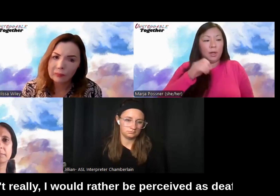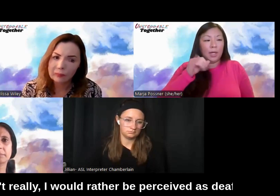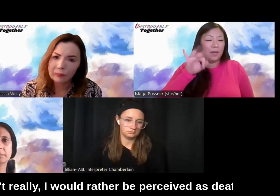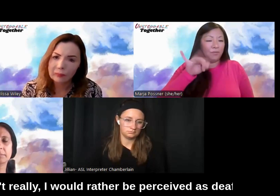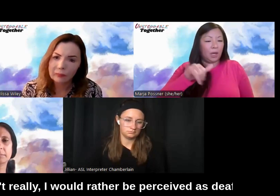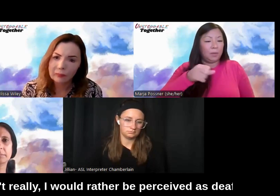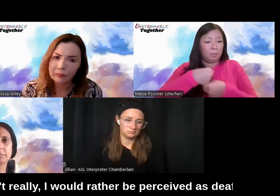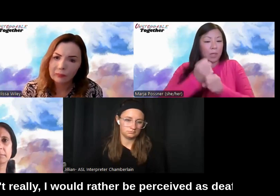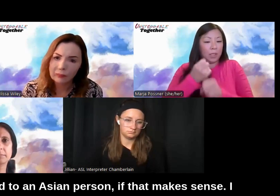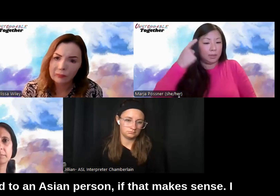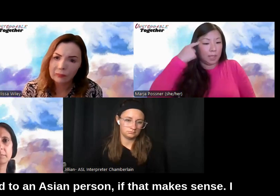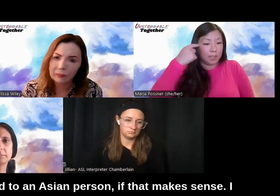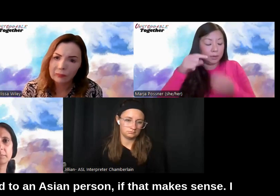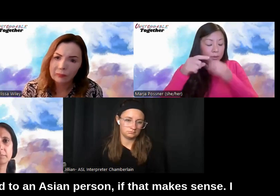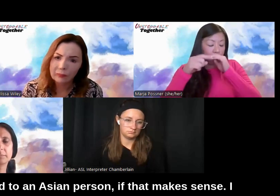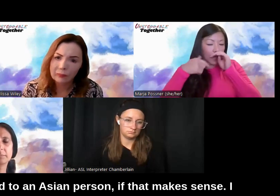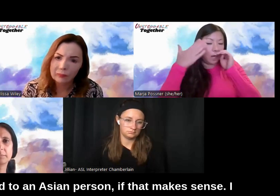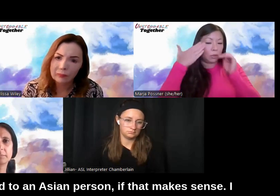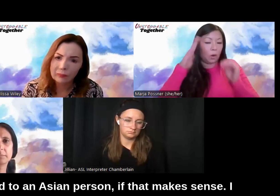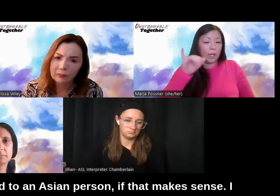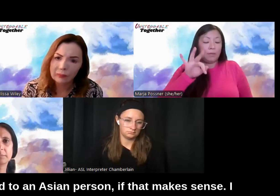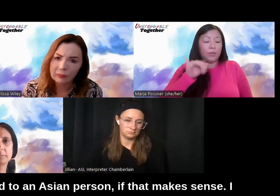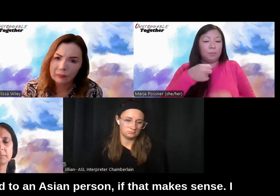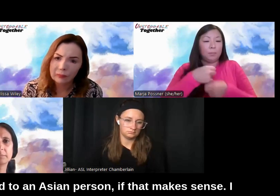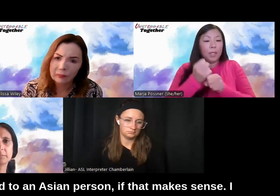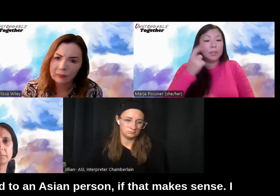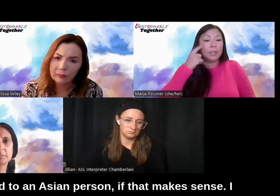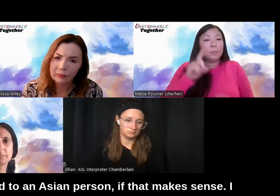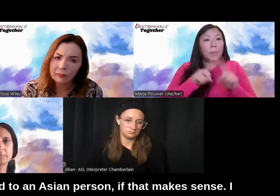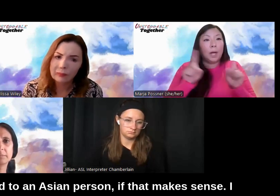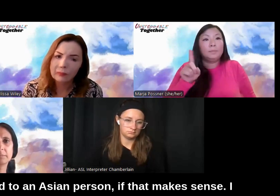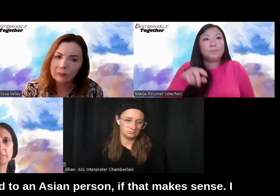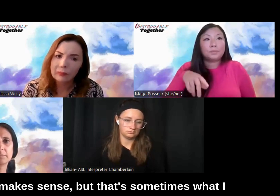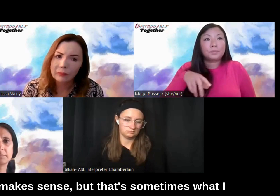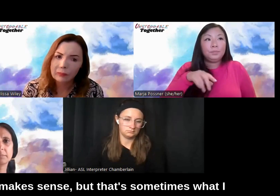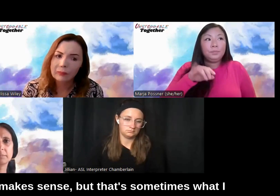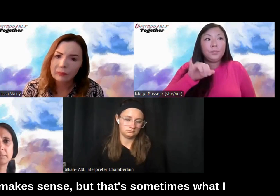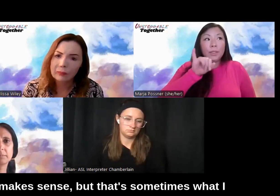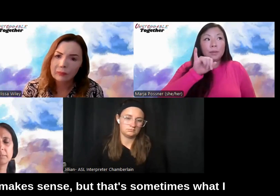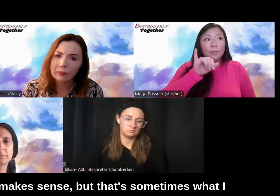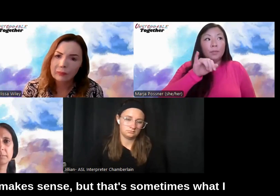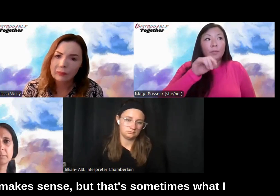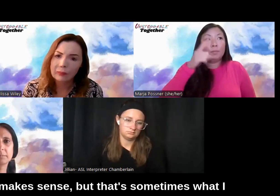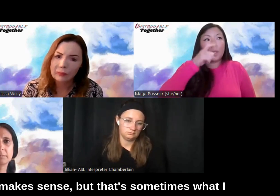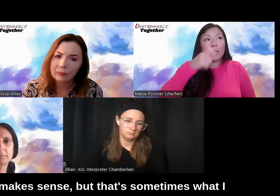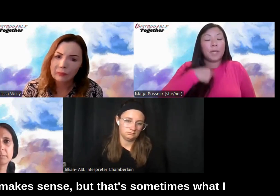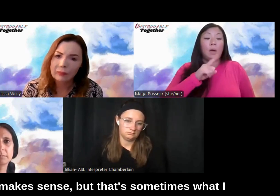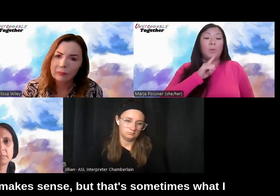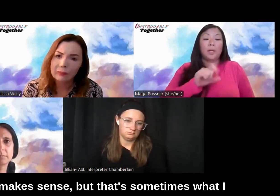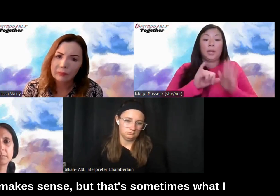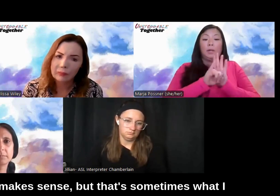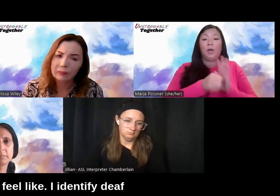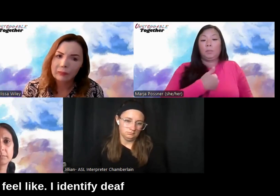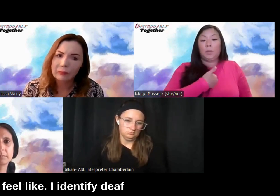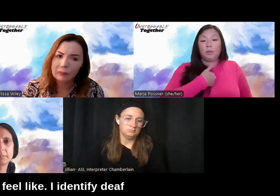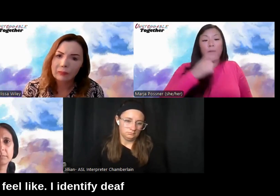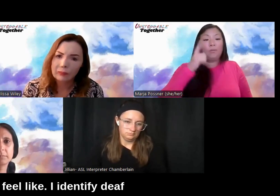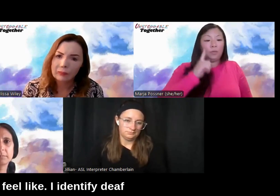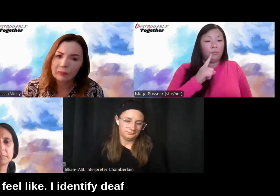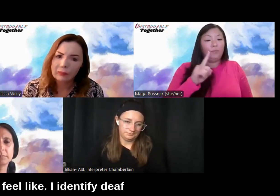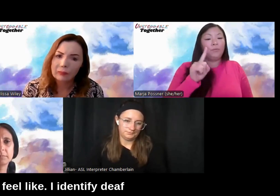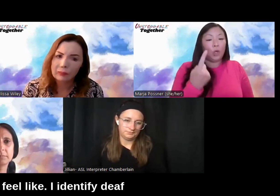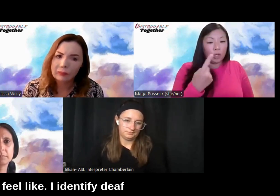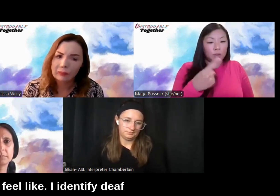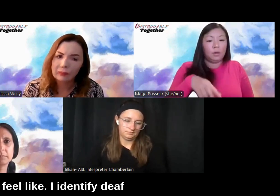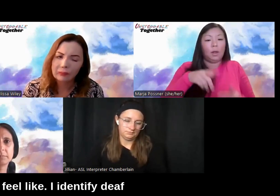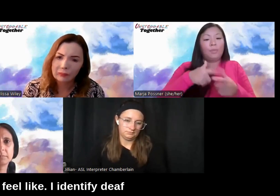would rather be perceived as a deaf person as opposed to an Asian person, if that makes sense. I don't know if that makes sense, but that's sometimes what I feel